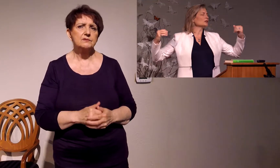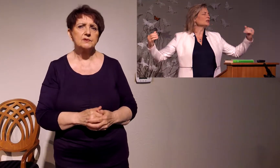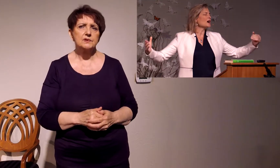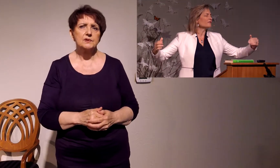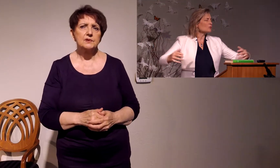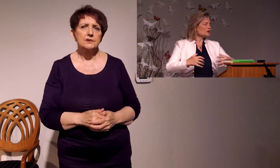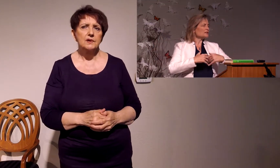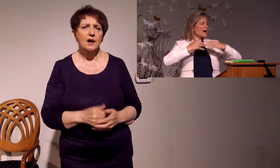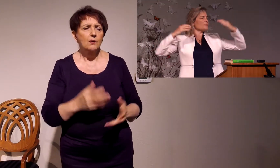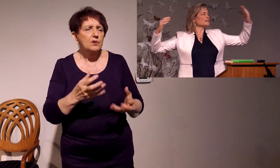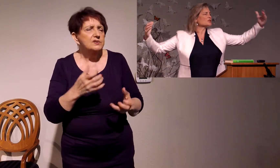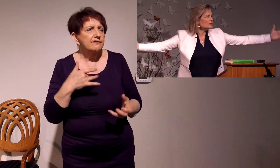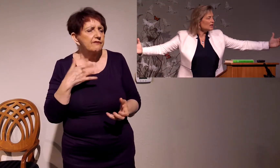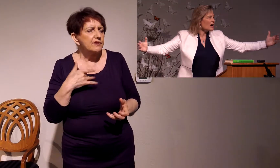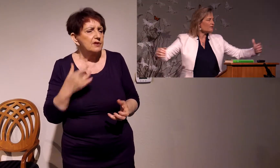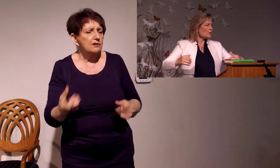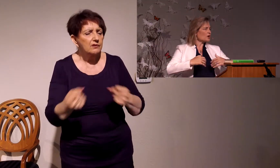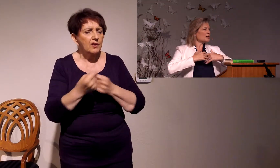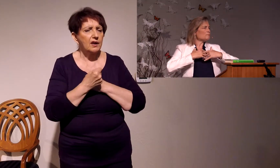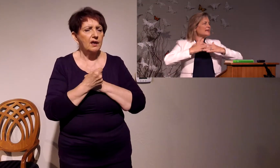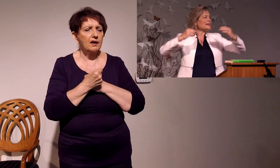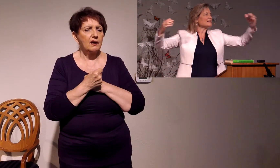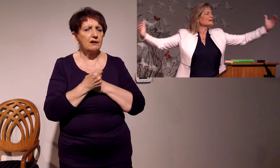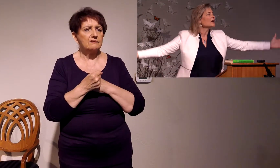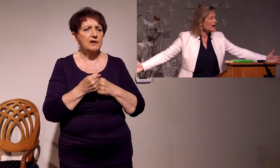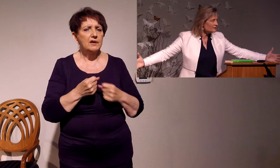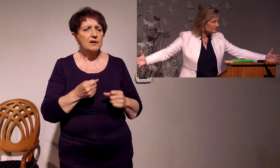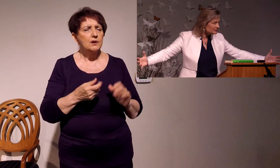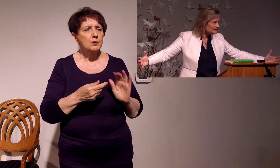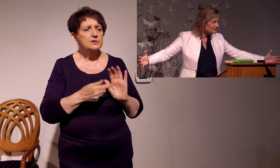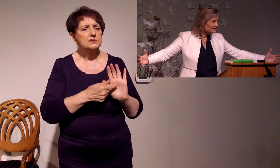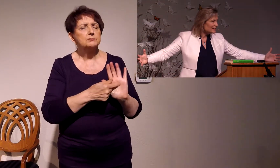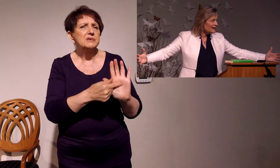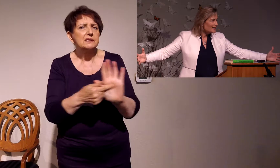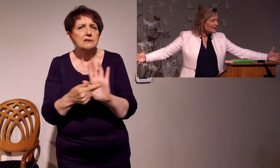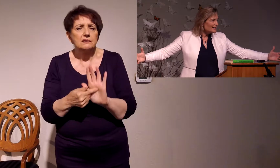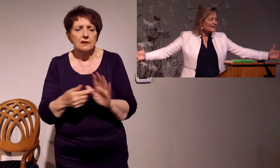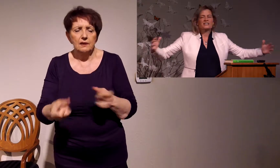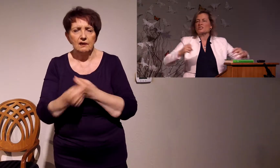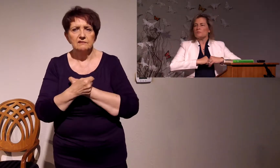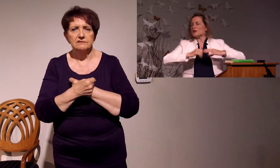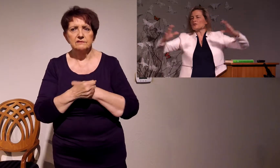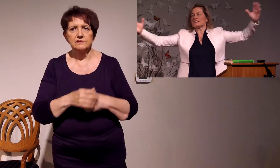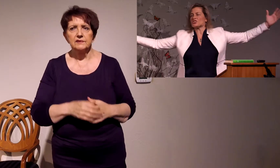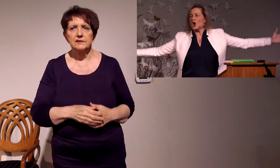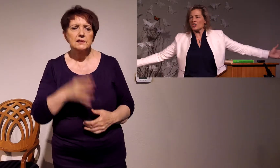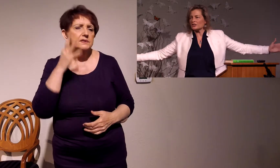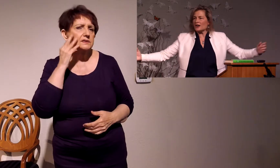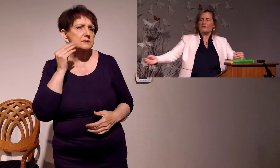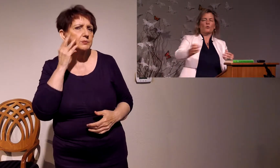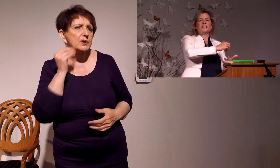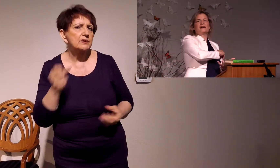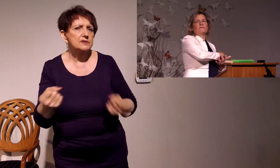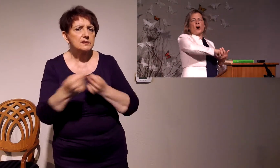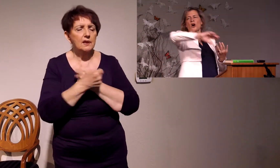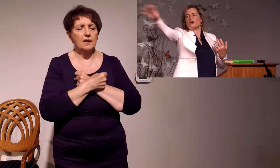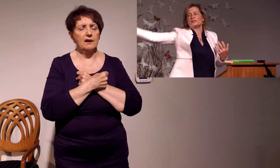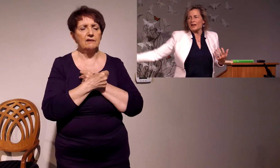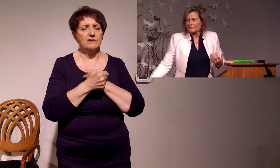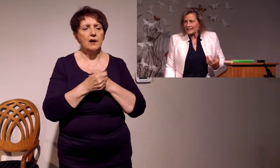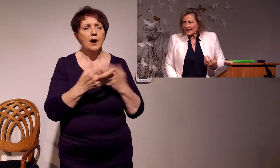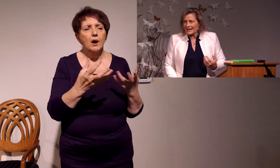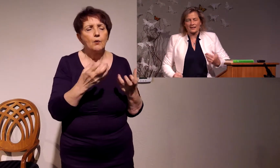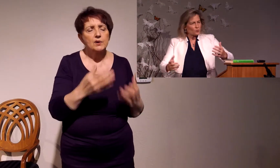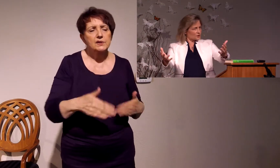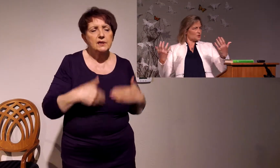feel the love. I want to tap into the love. I want to be the love. Experience all the love. I want to give all